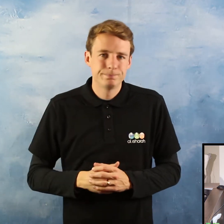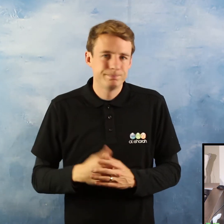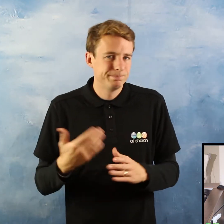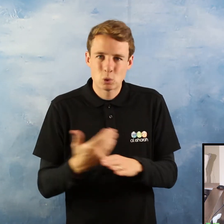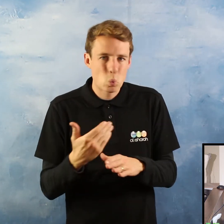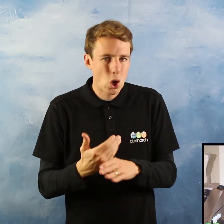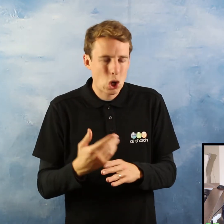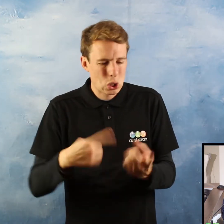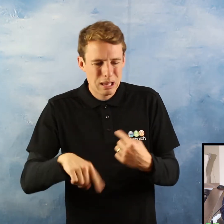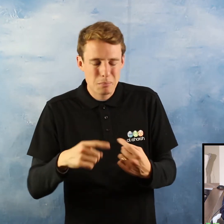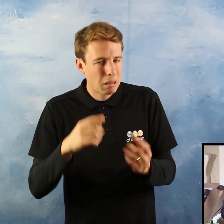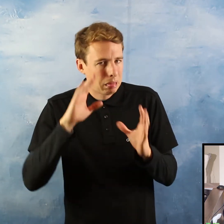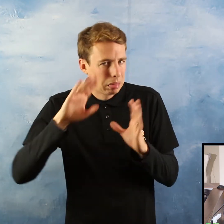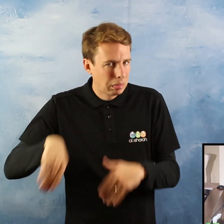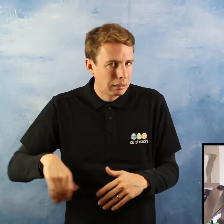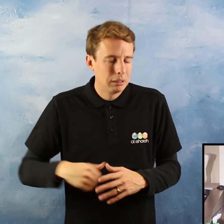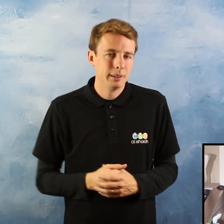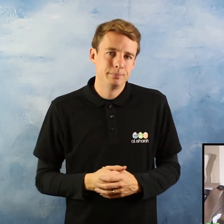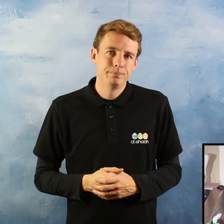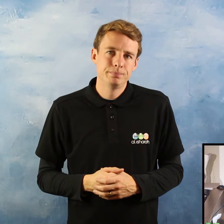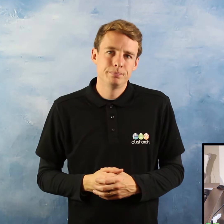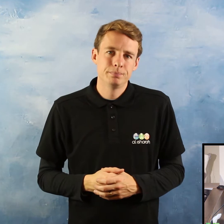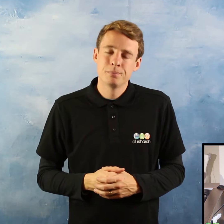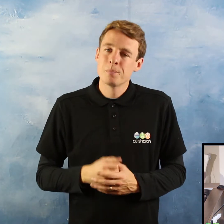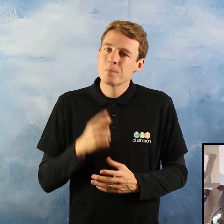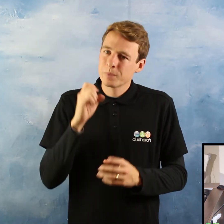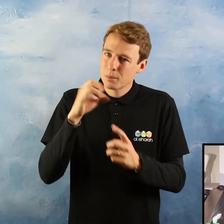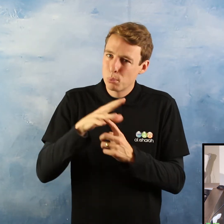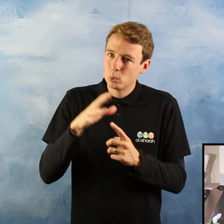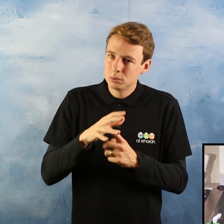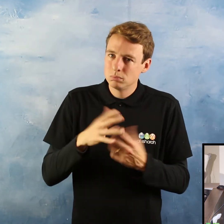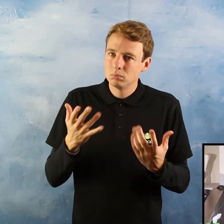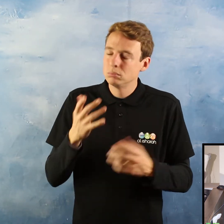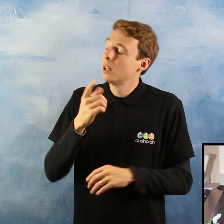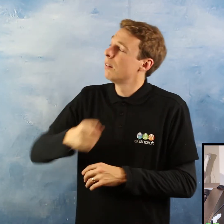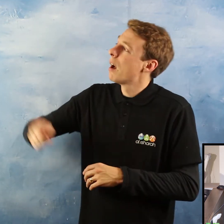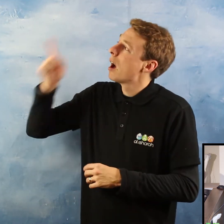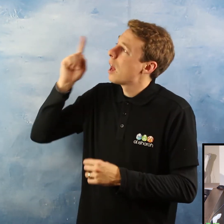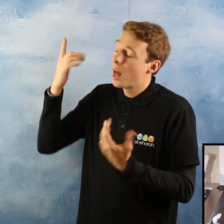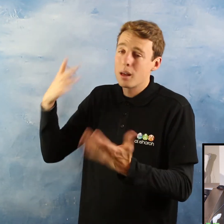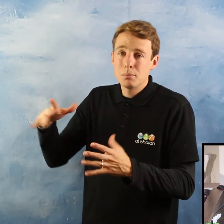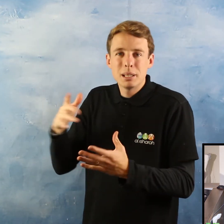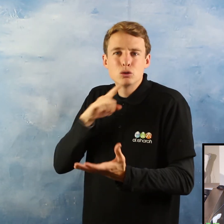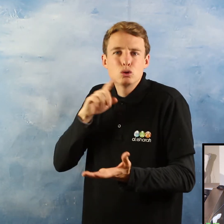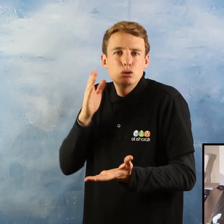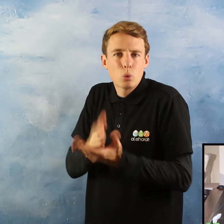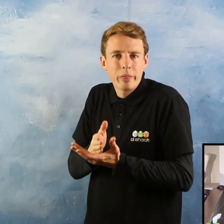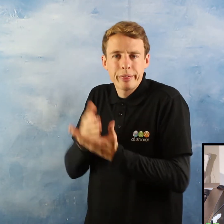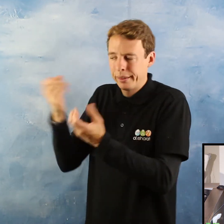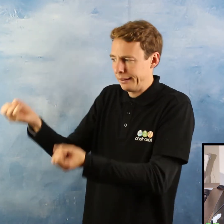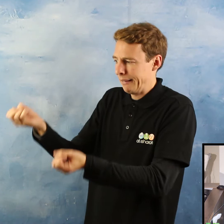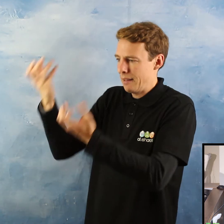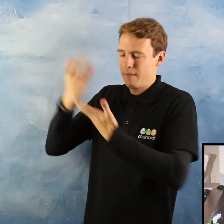wasallam, "Inna arsalnaka bil haqqi bashiran wa nadhira." I have sent you with truth